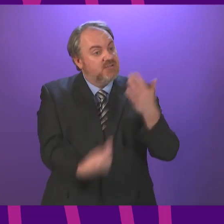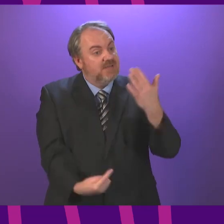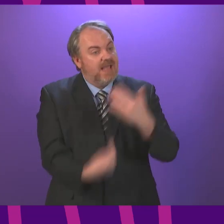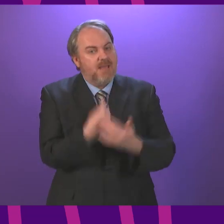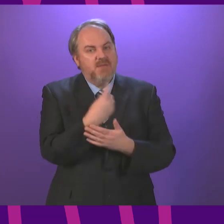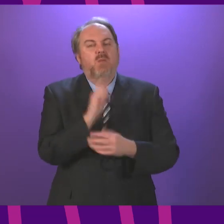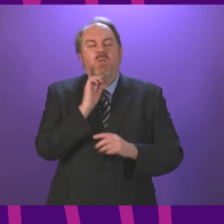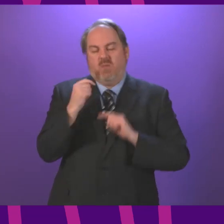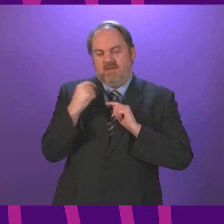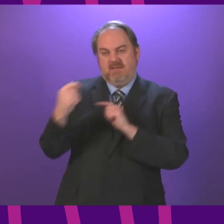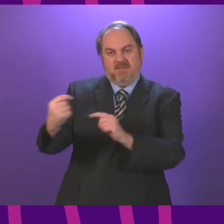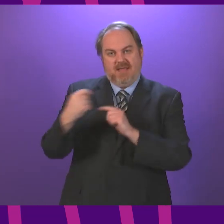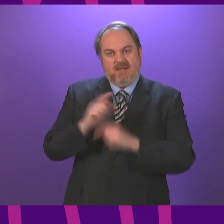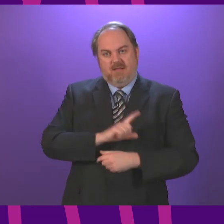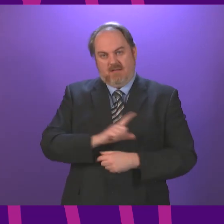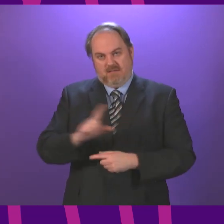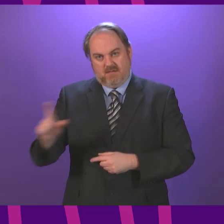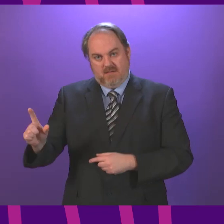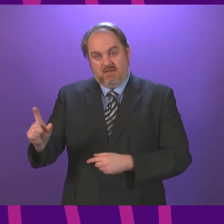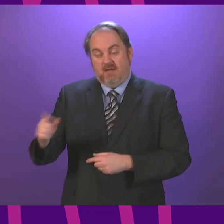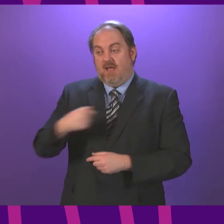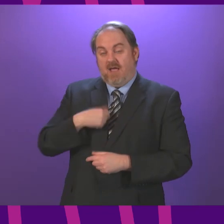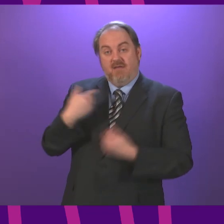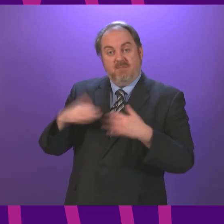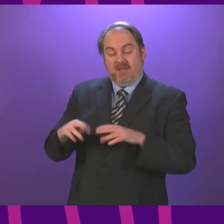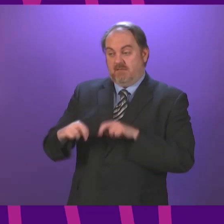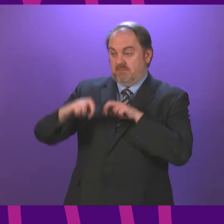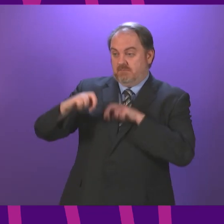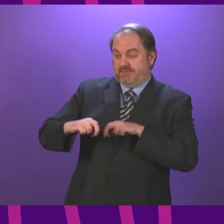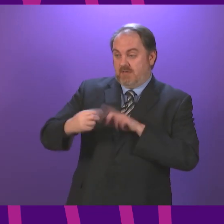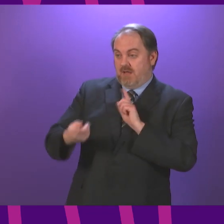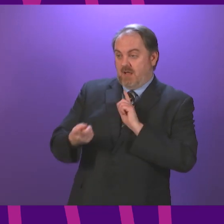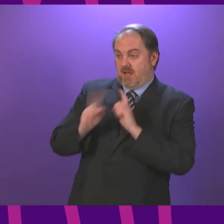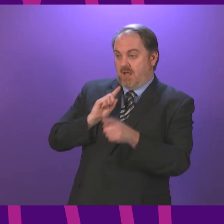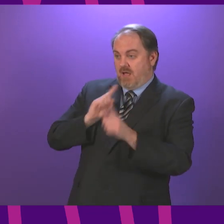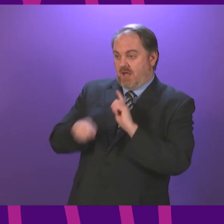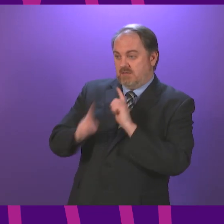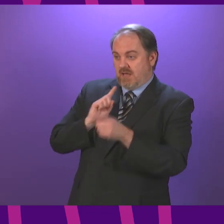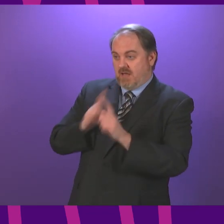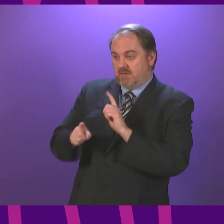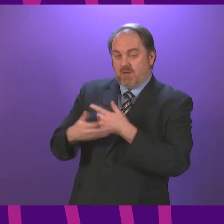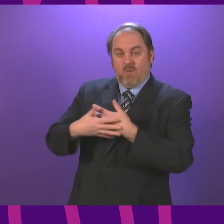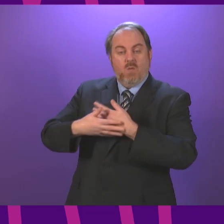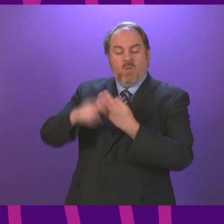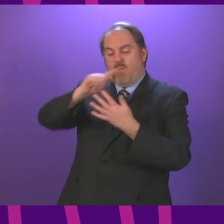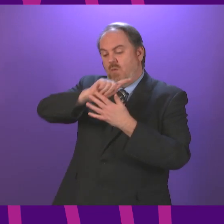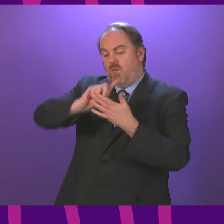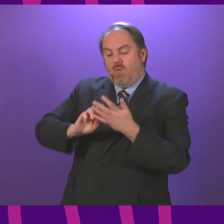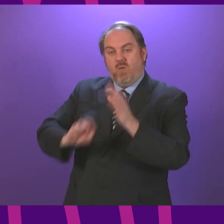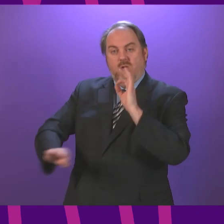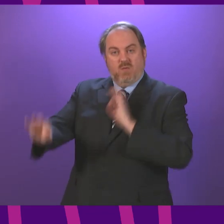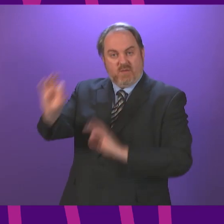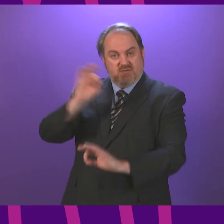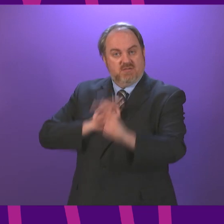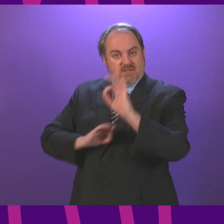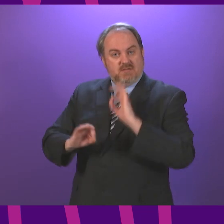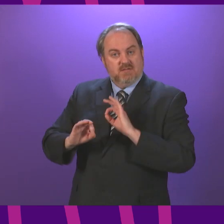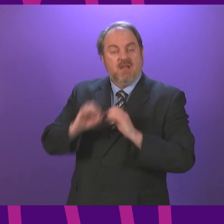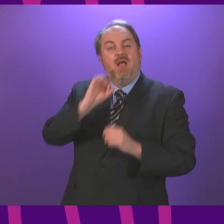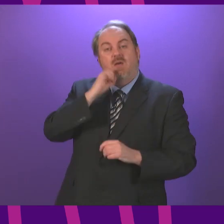of that. I sat before that committee, I answered every question and I will give the